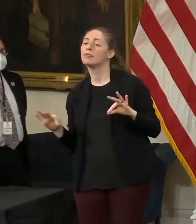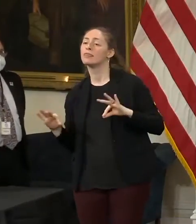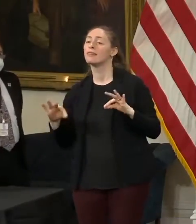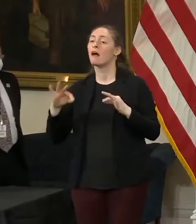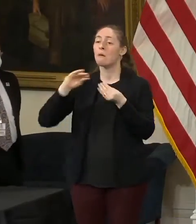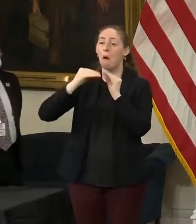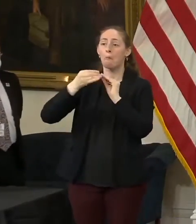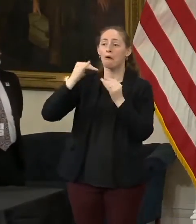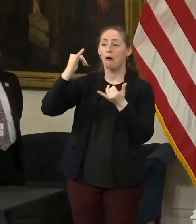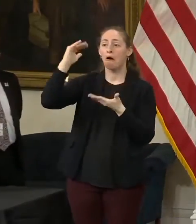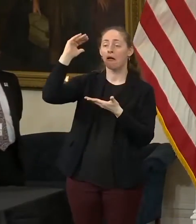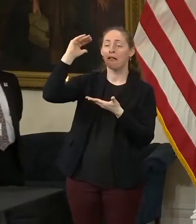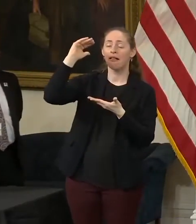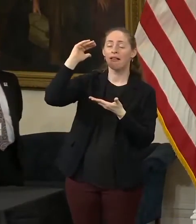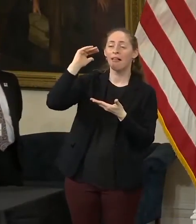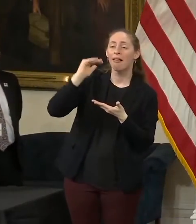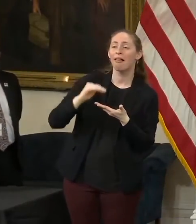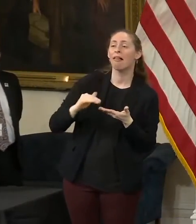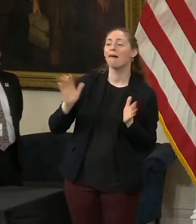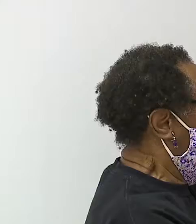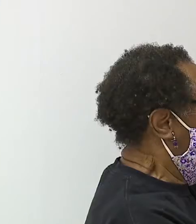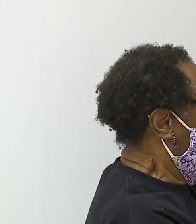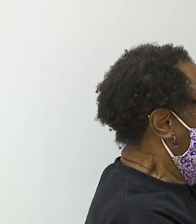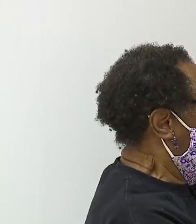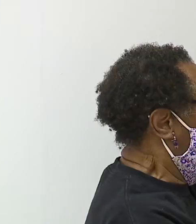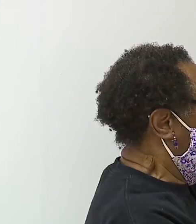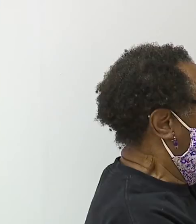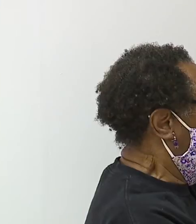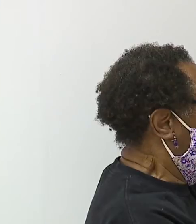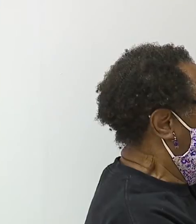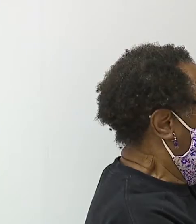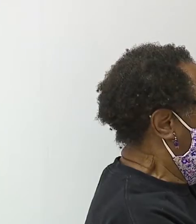there's embers, and we don't want it to flame back up again.